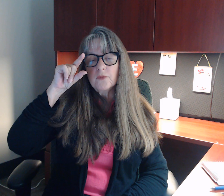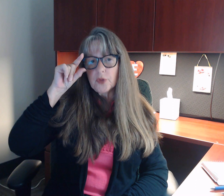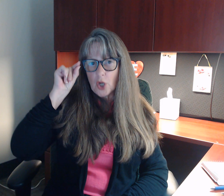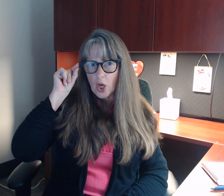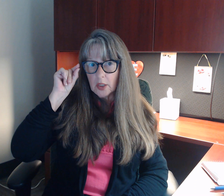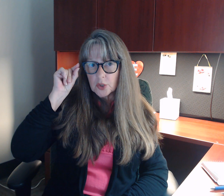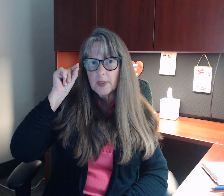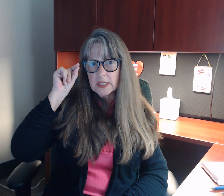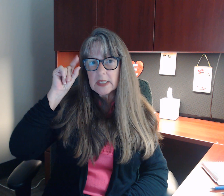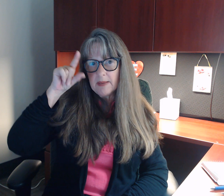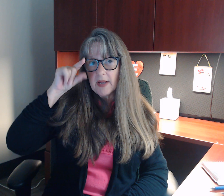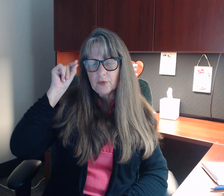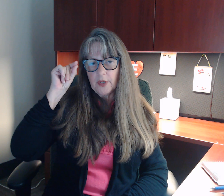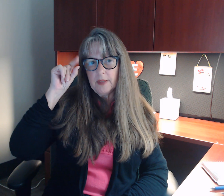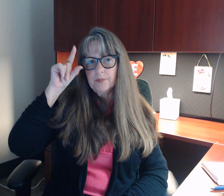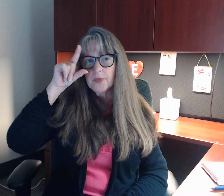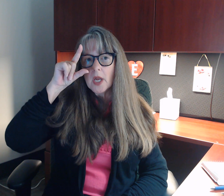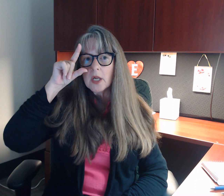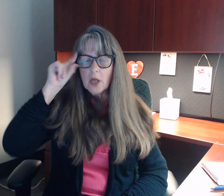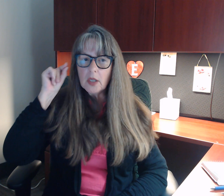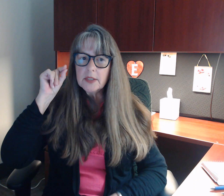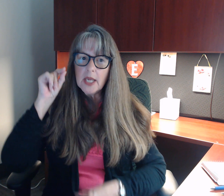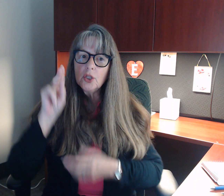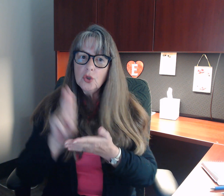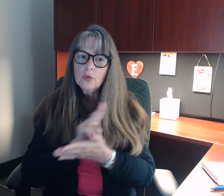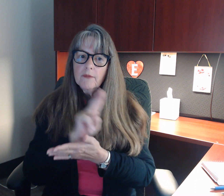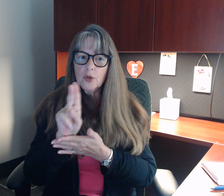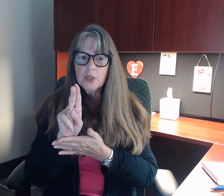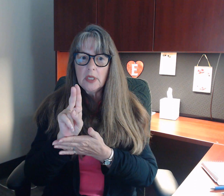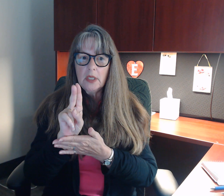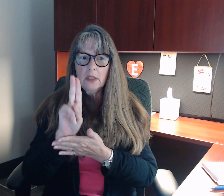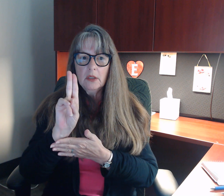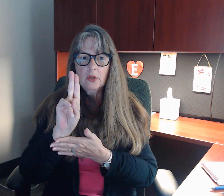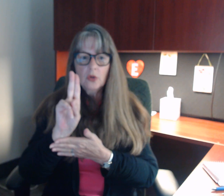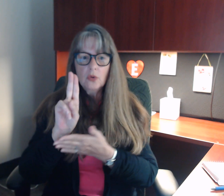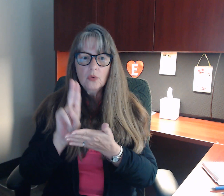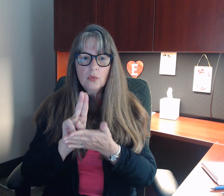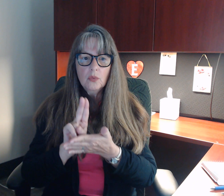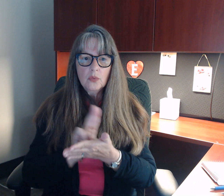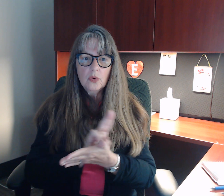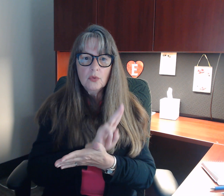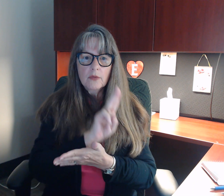the college because it's named after him. Gallaudet University,